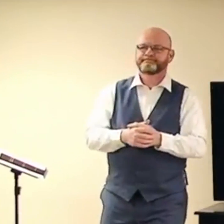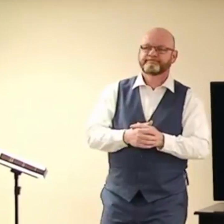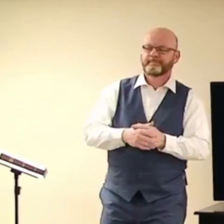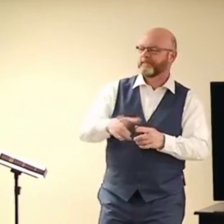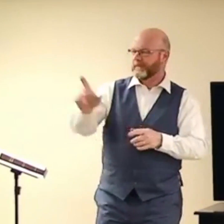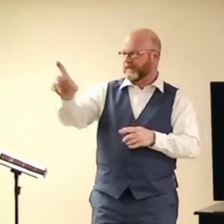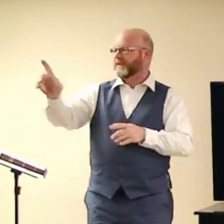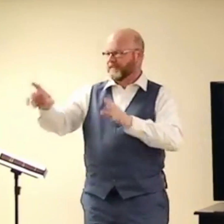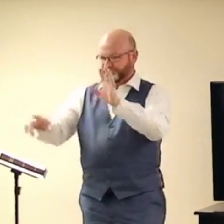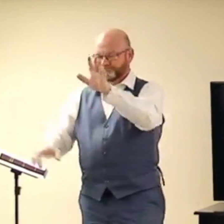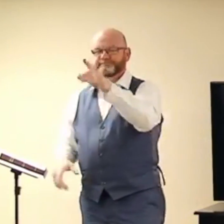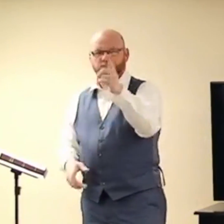Talk about that.